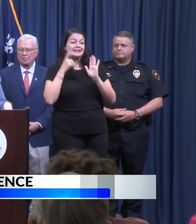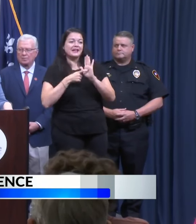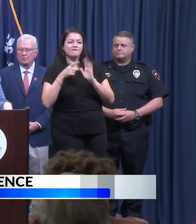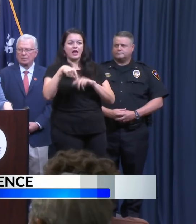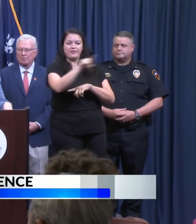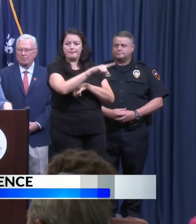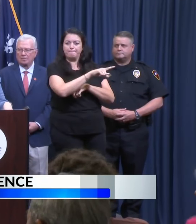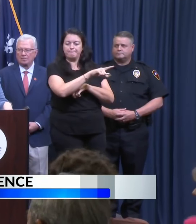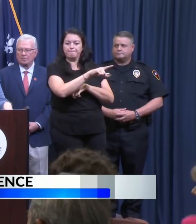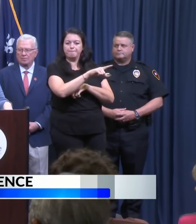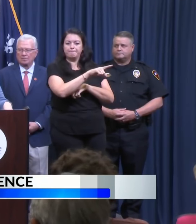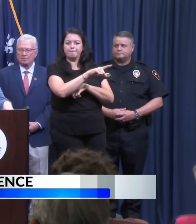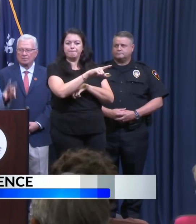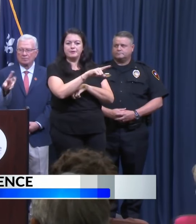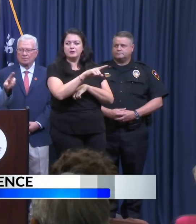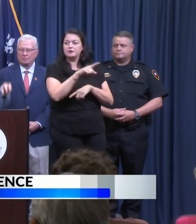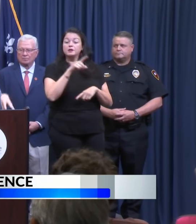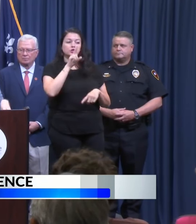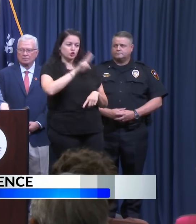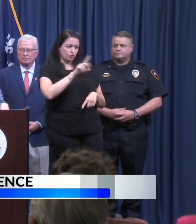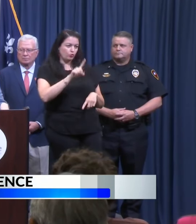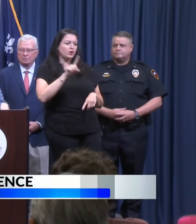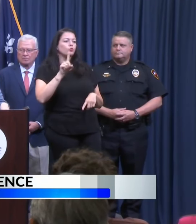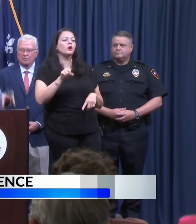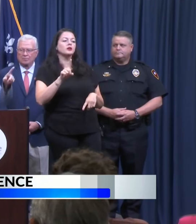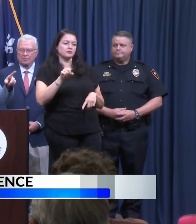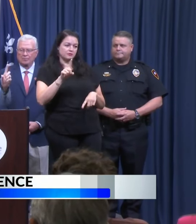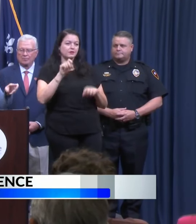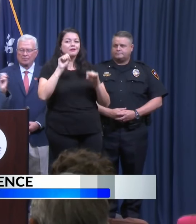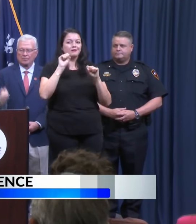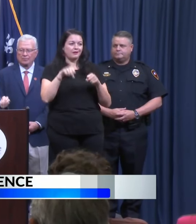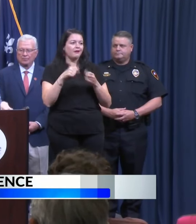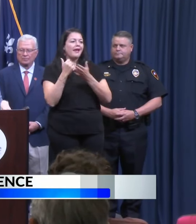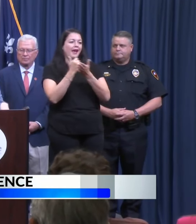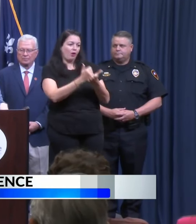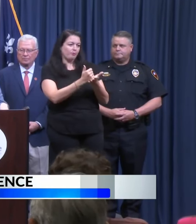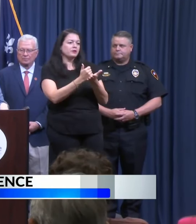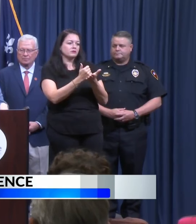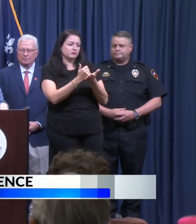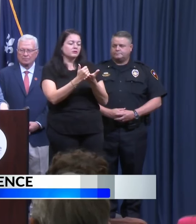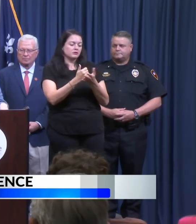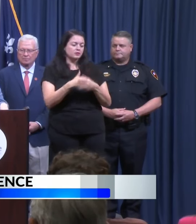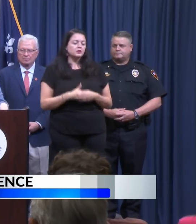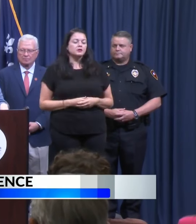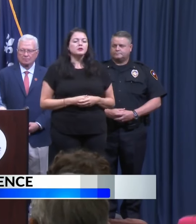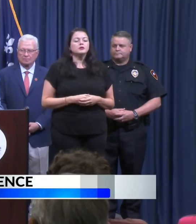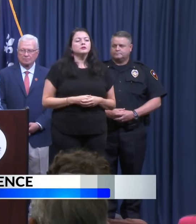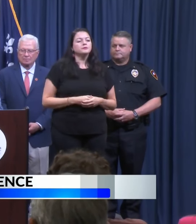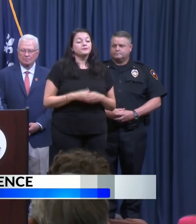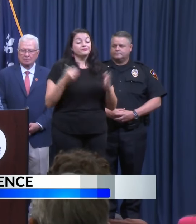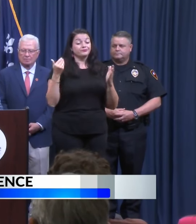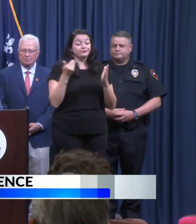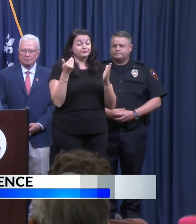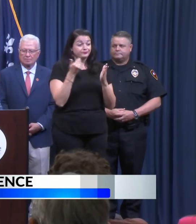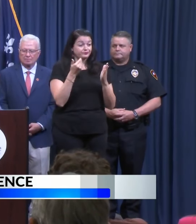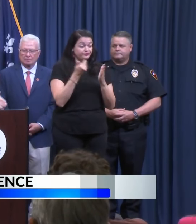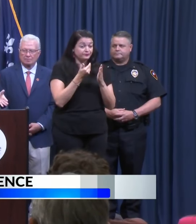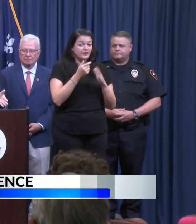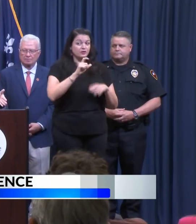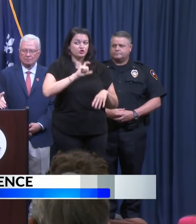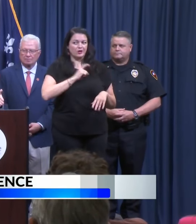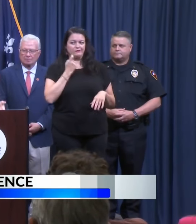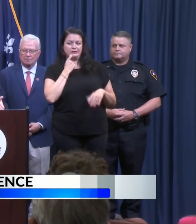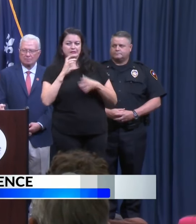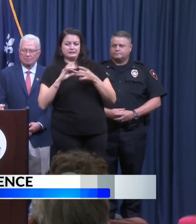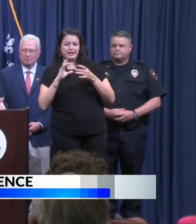will, 211 will be that number if somebody needs help. As it gets closer, and as the sheriff said,